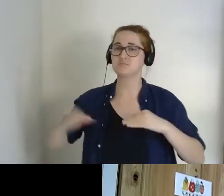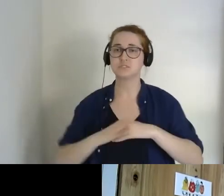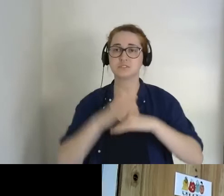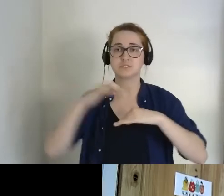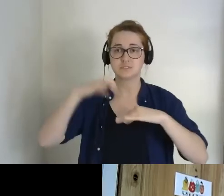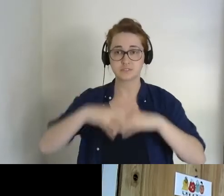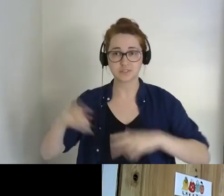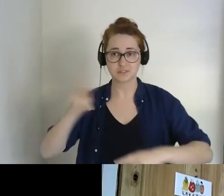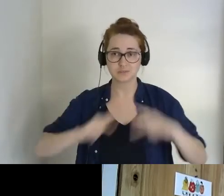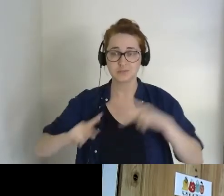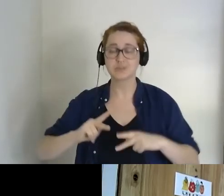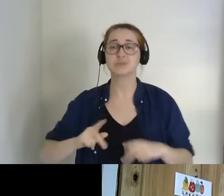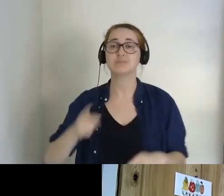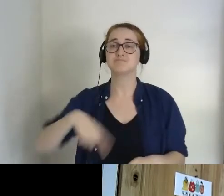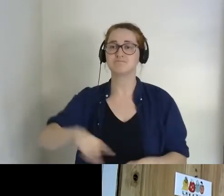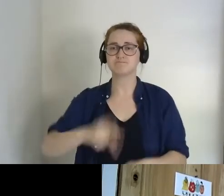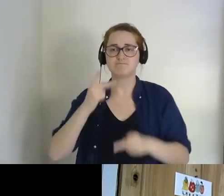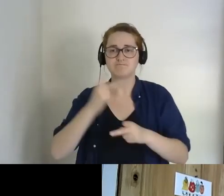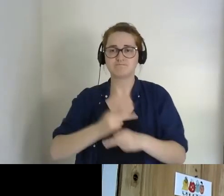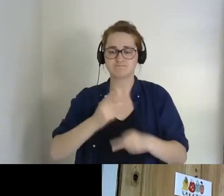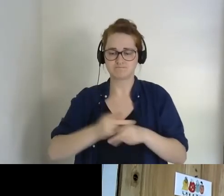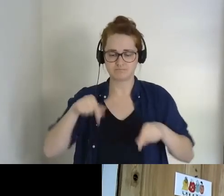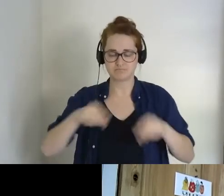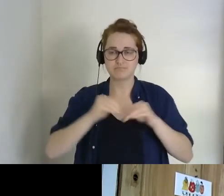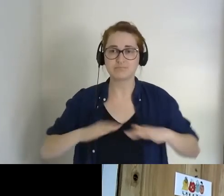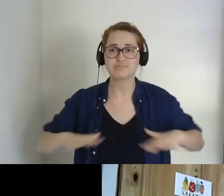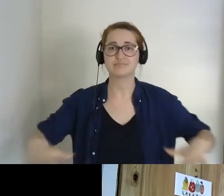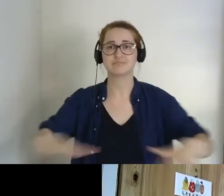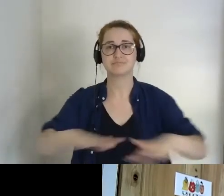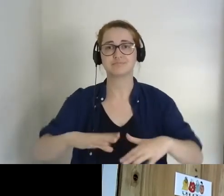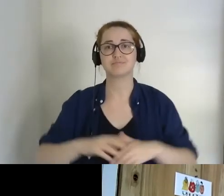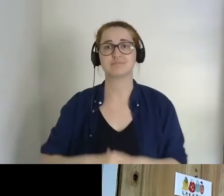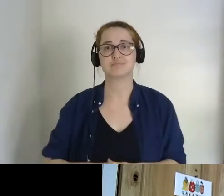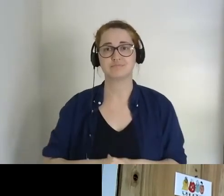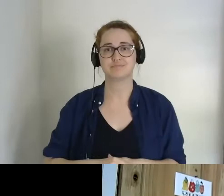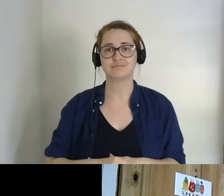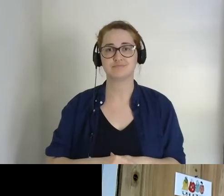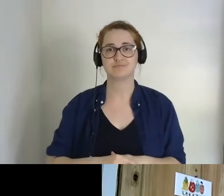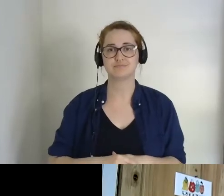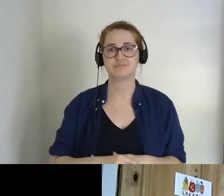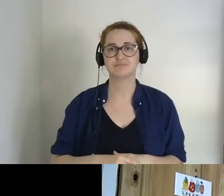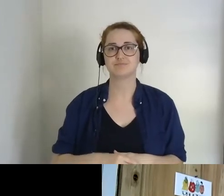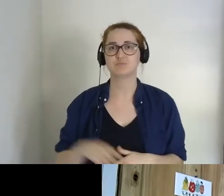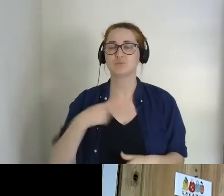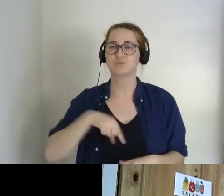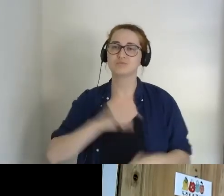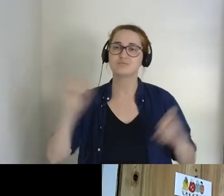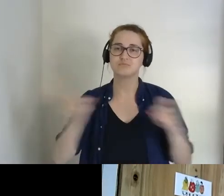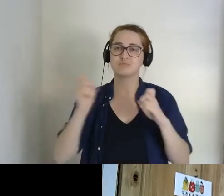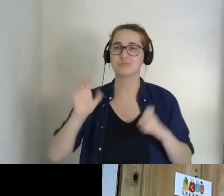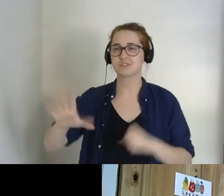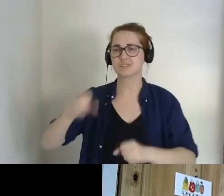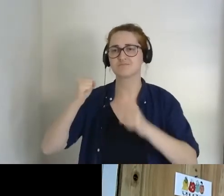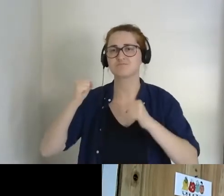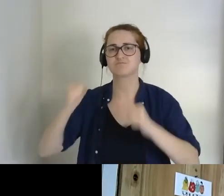continued strength and spirit of Indigenous peoples. The ongoing work to make the promise of